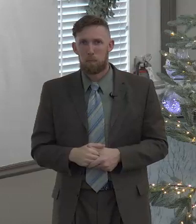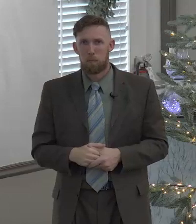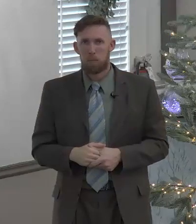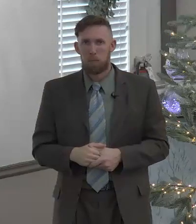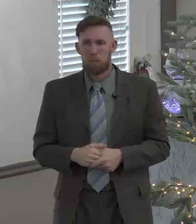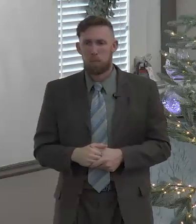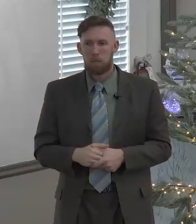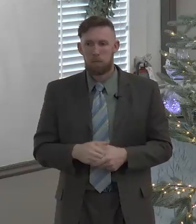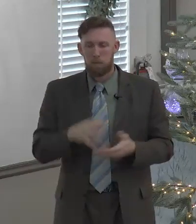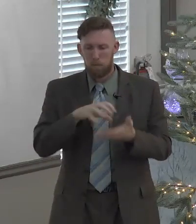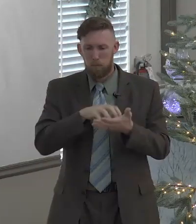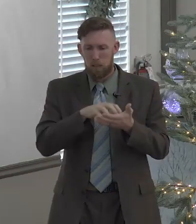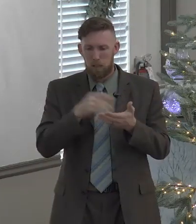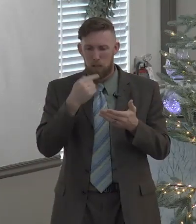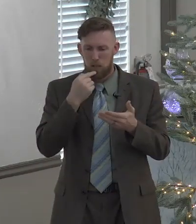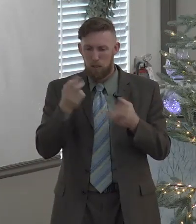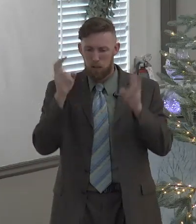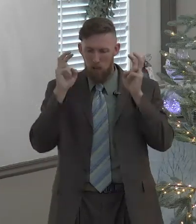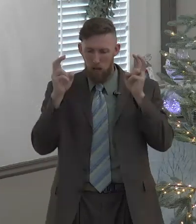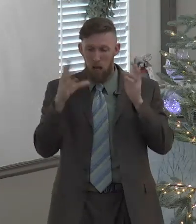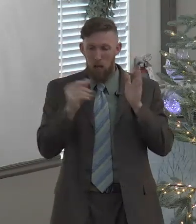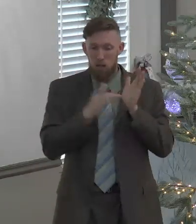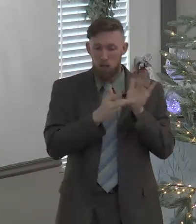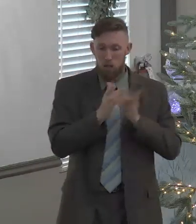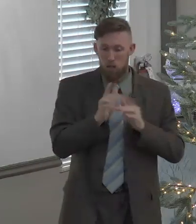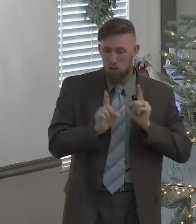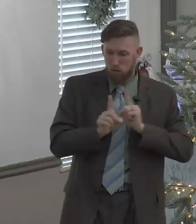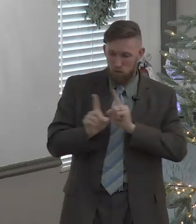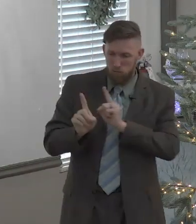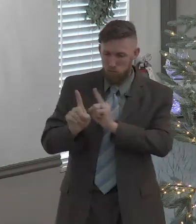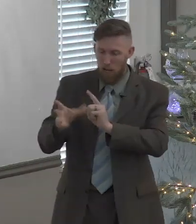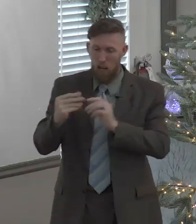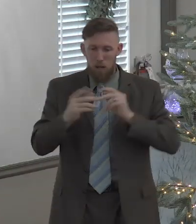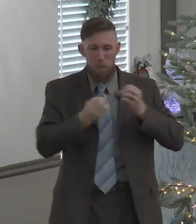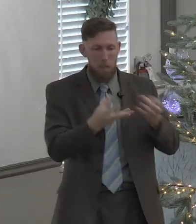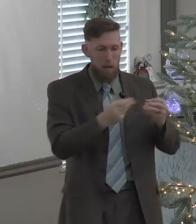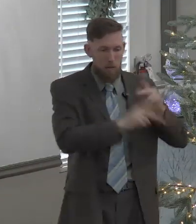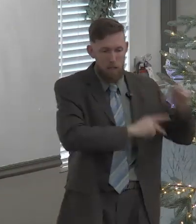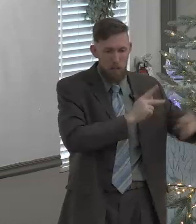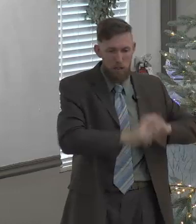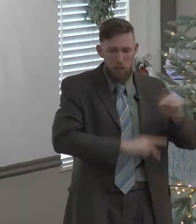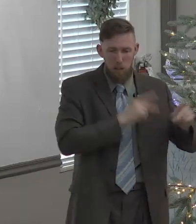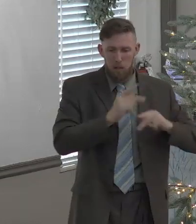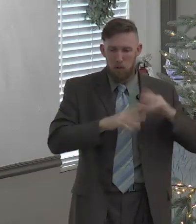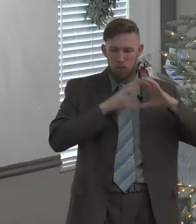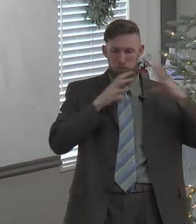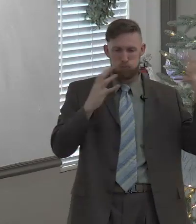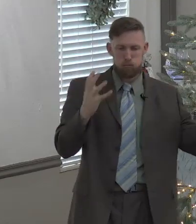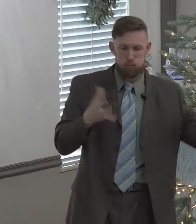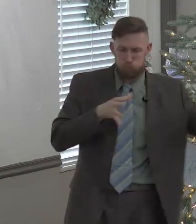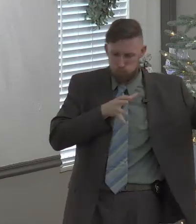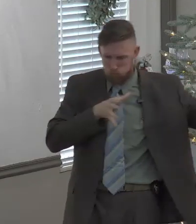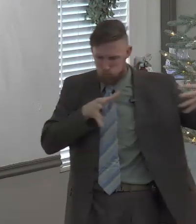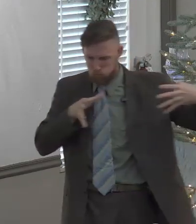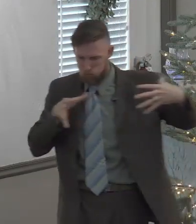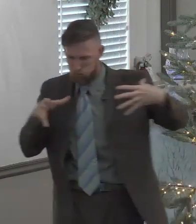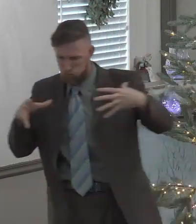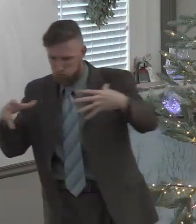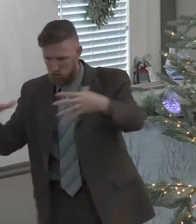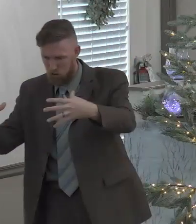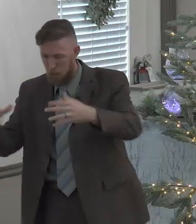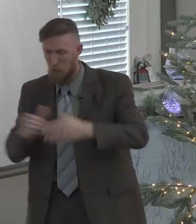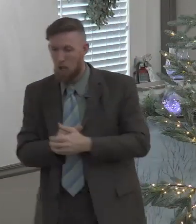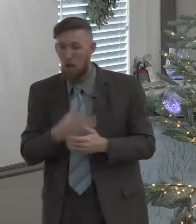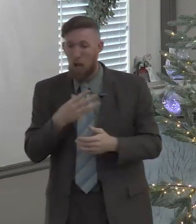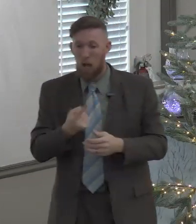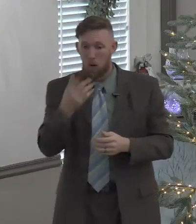in verse 24, several passages, just follow with me if you would. And Jesus went with him, and much people followed him and thronged him.